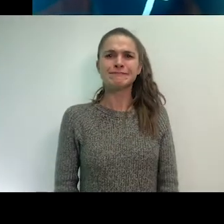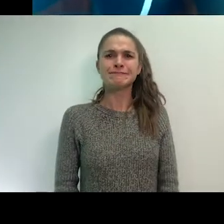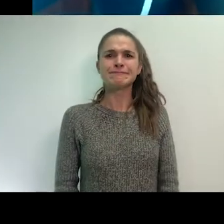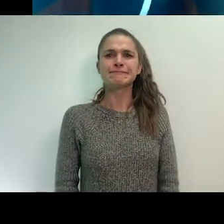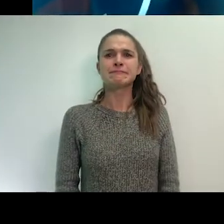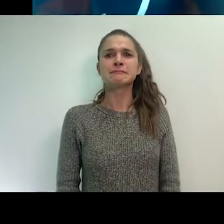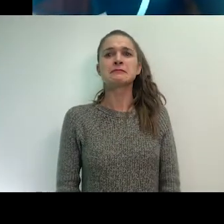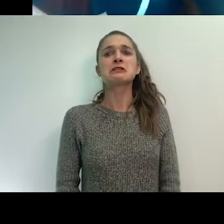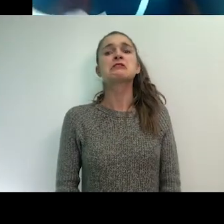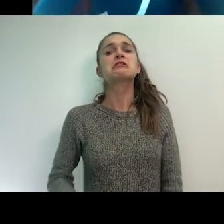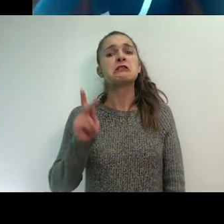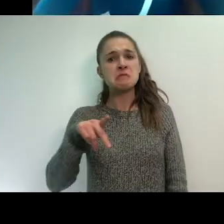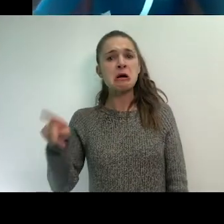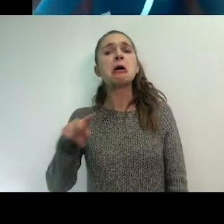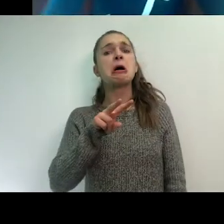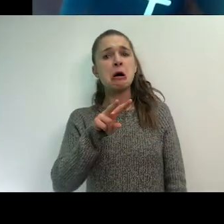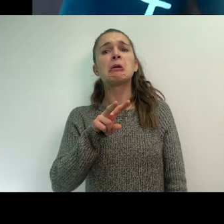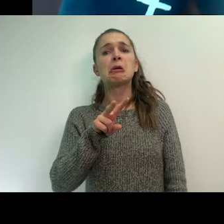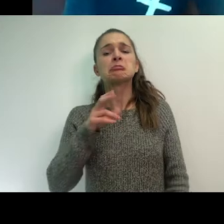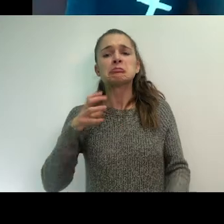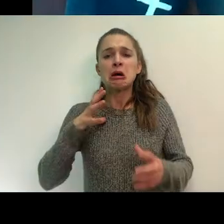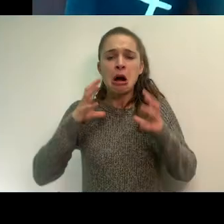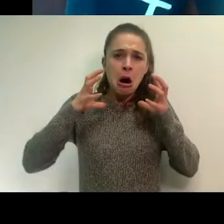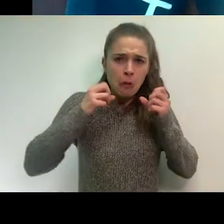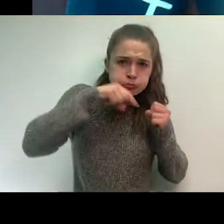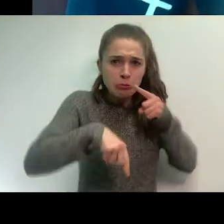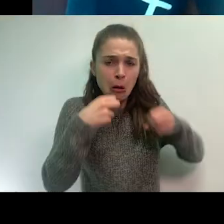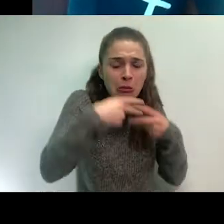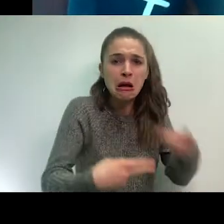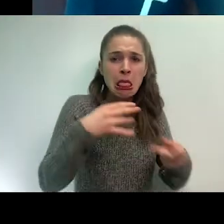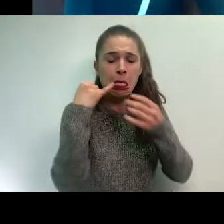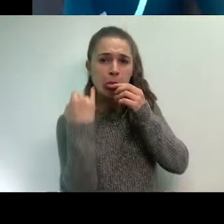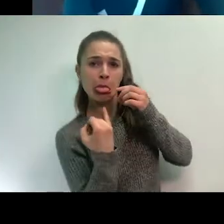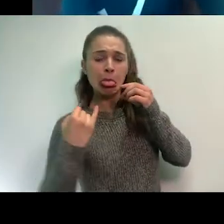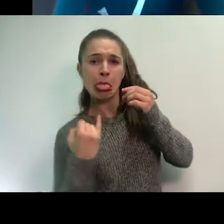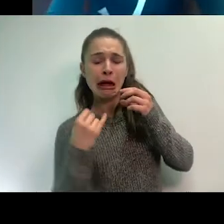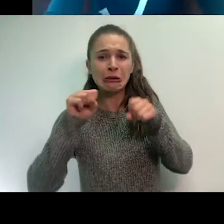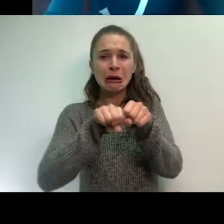So she did. Look, she's got a little shoe hanging out of her mouth.